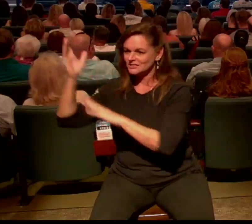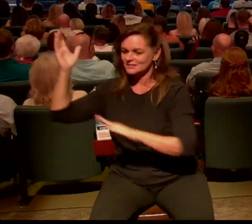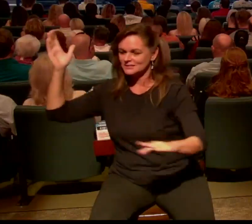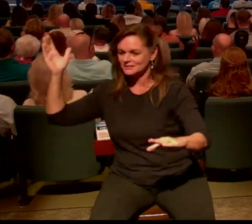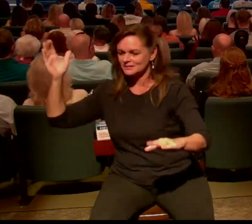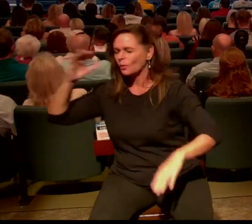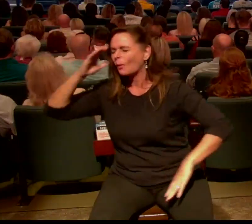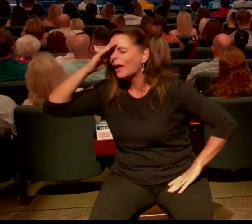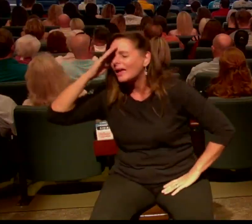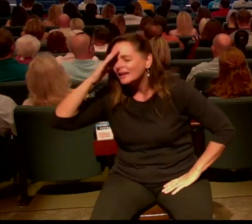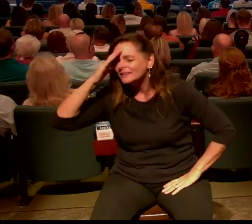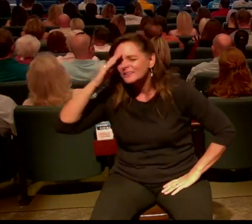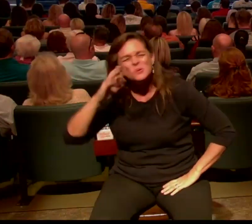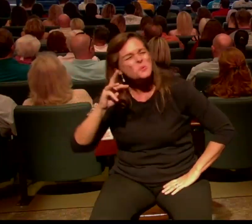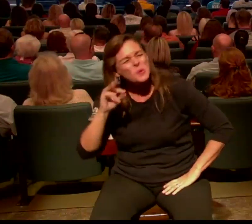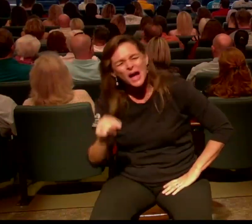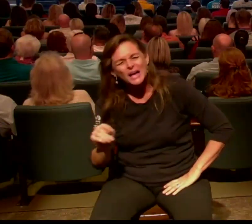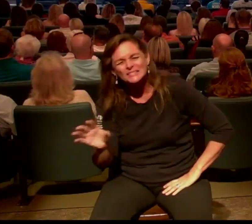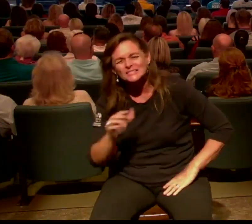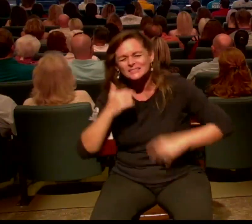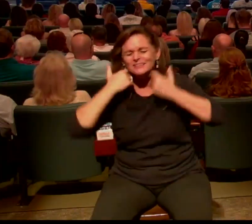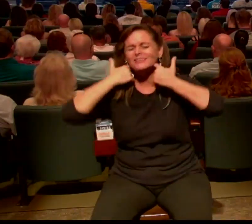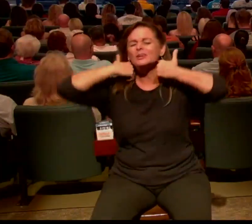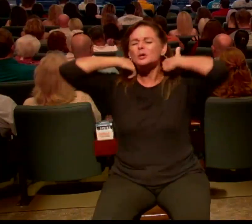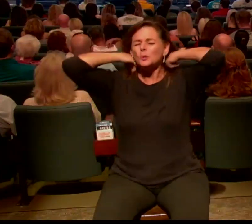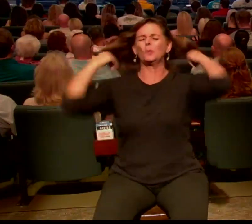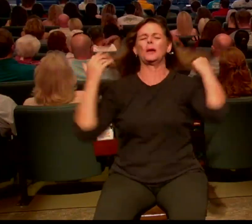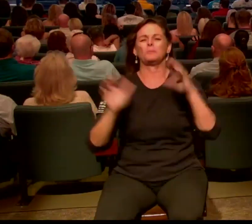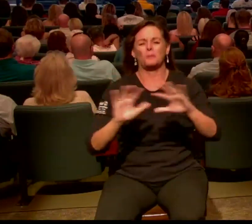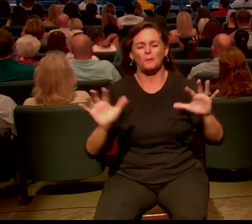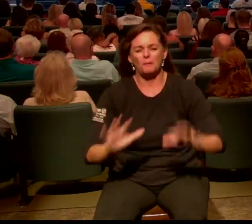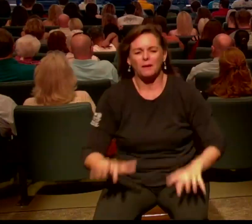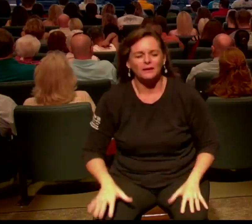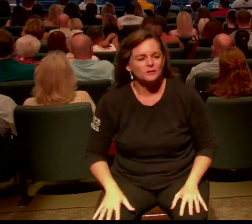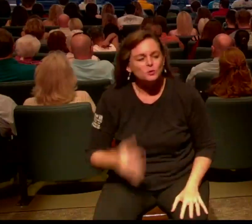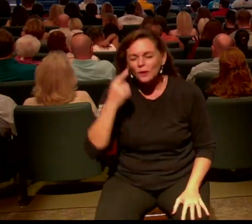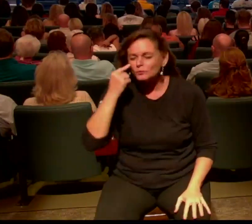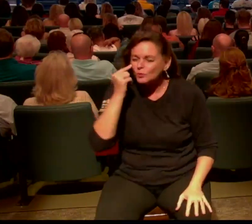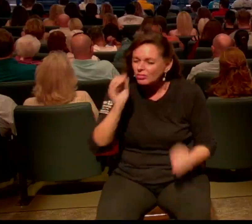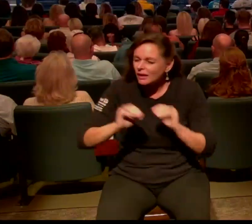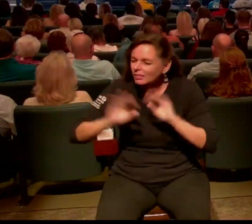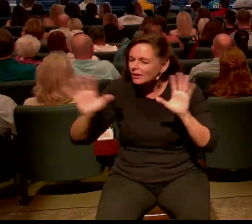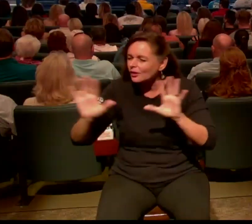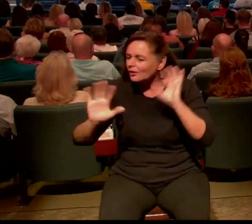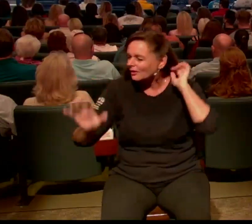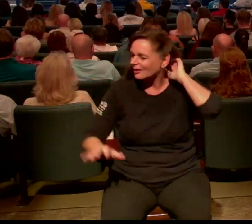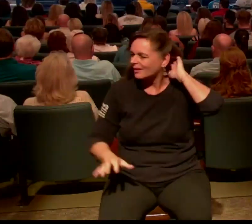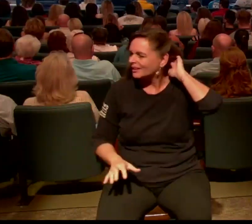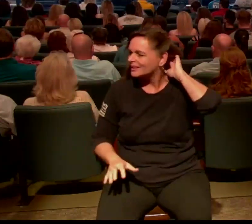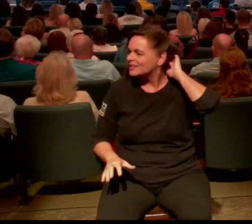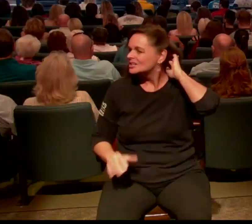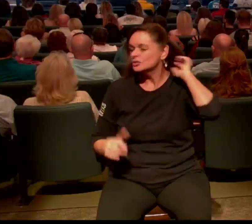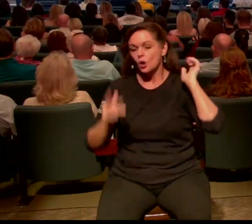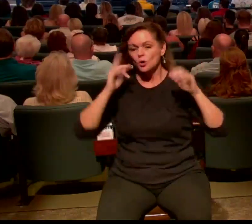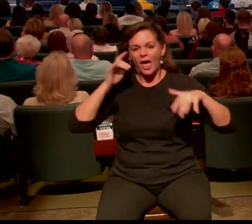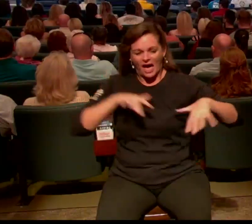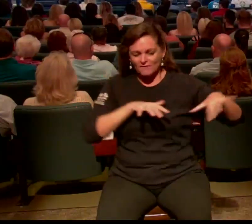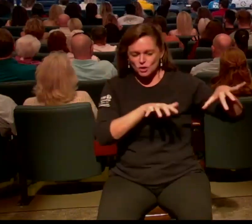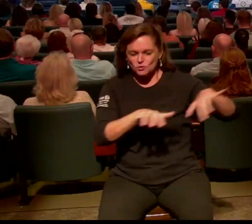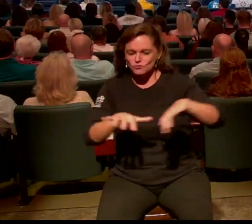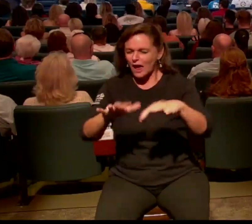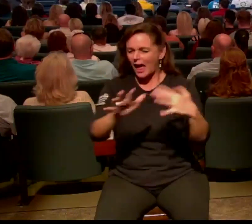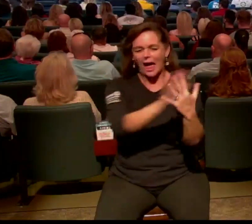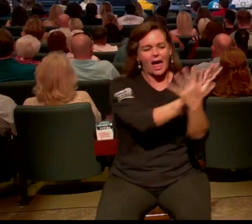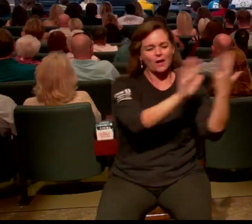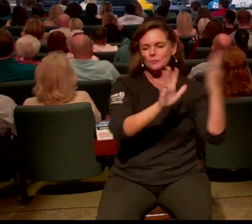mean, you got to walk slowly through the crowd. And every time you smile, and every time